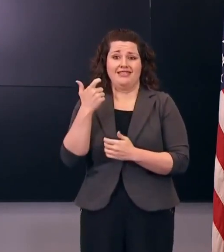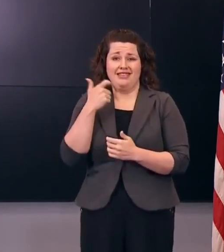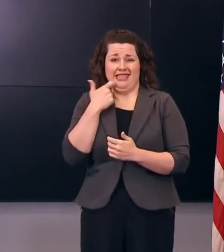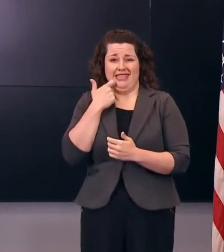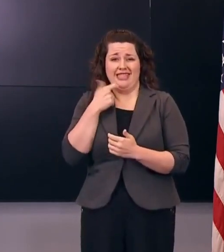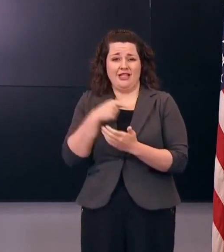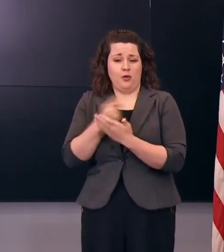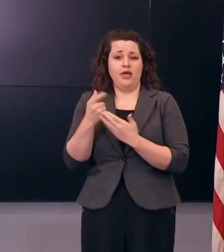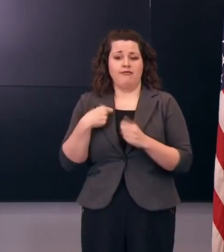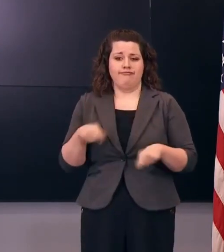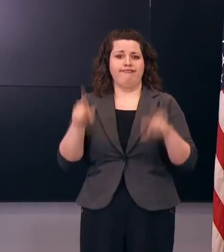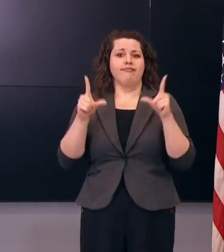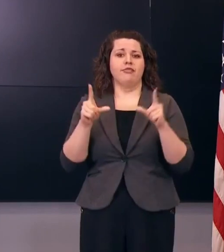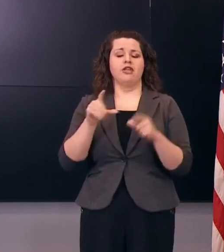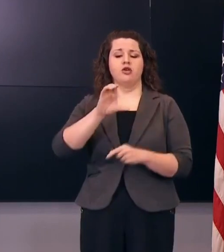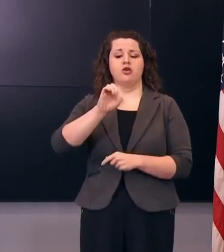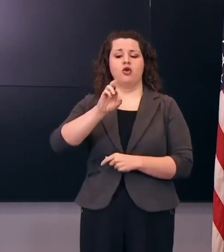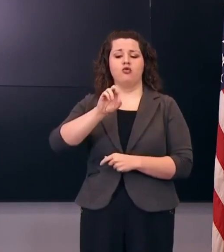this week, which is